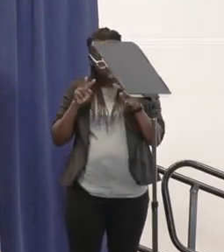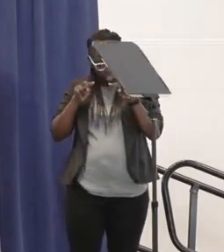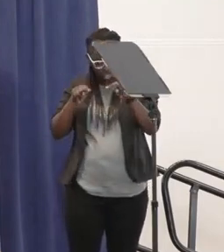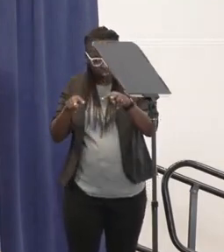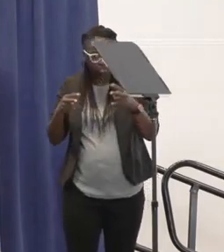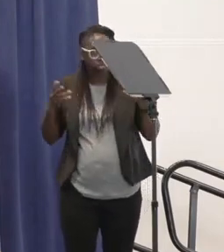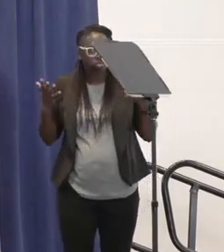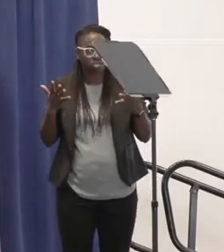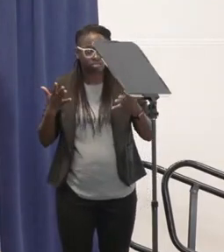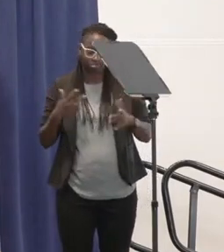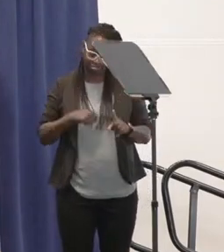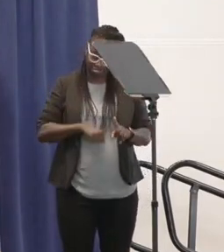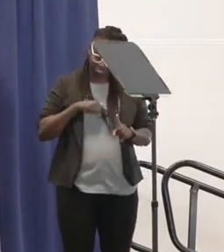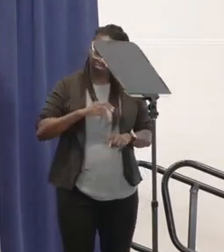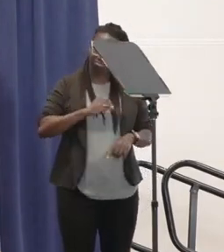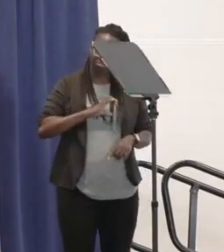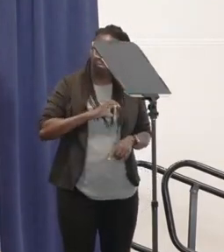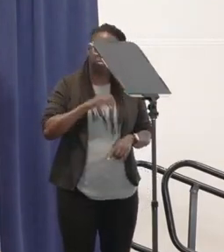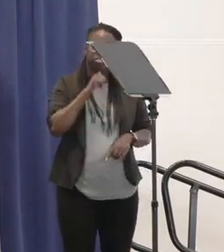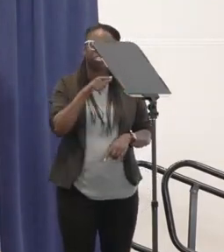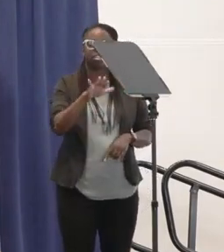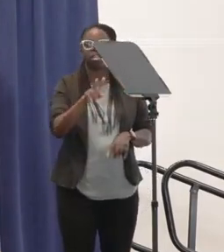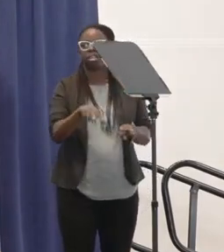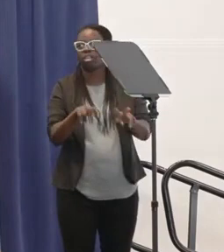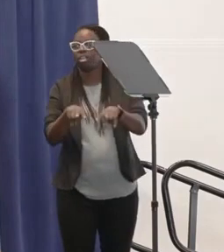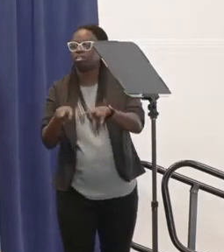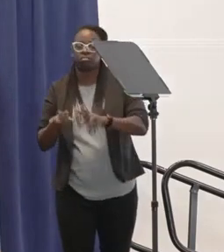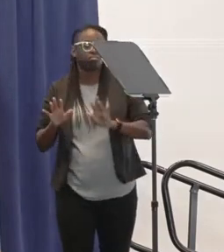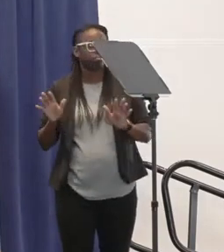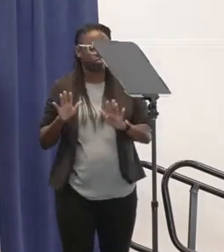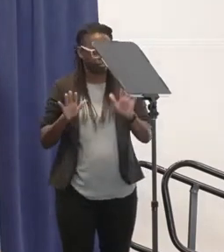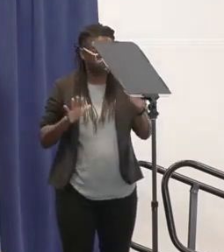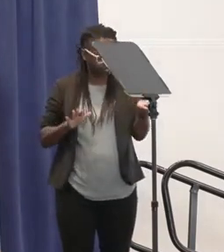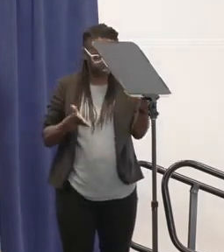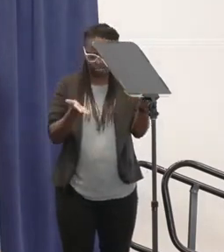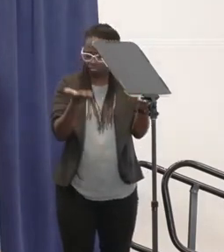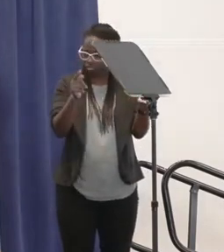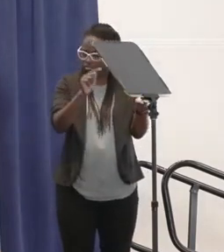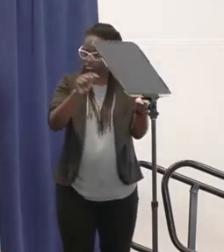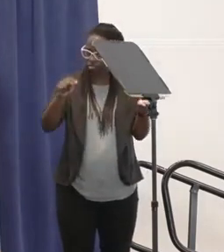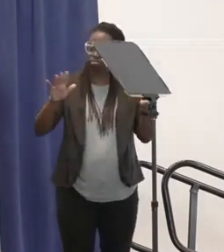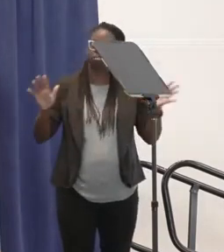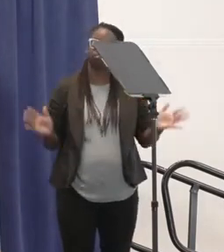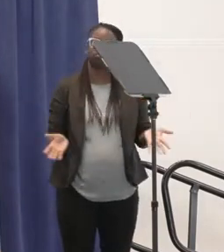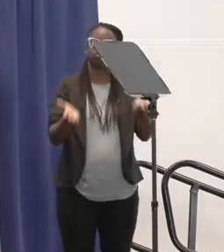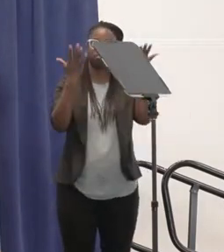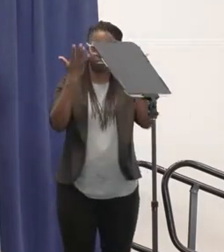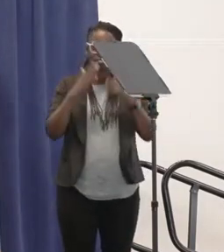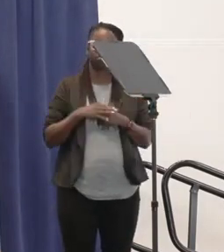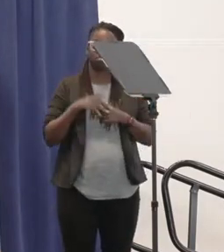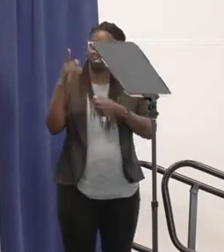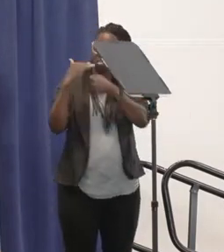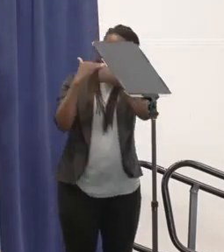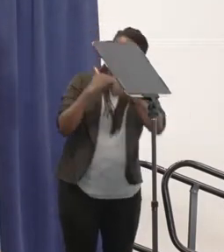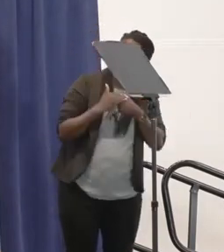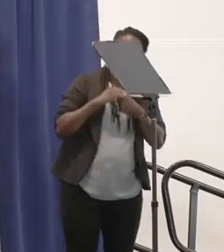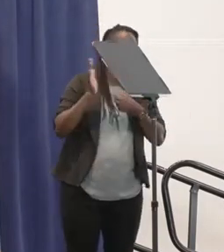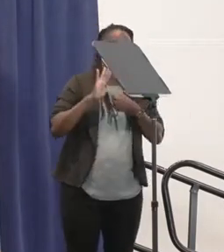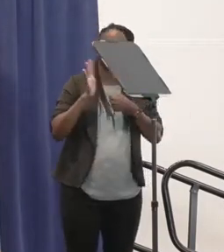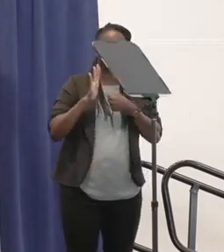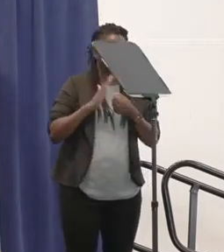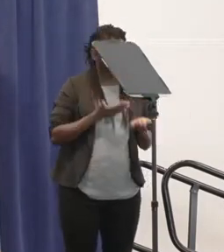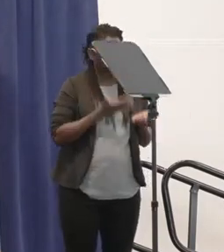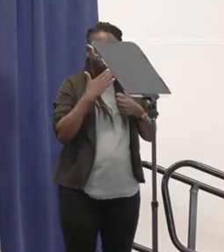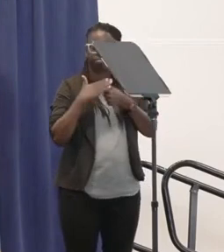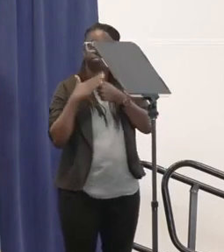work together to find ways to lift people up. You know, even before the Supreme Court announced what we anticipated